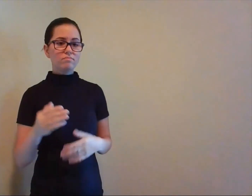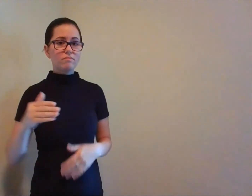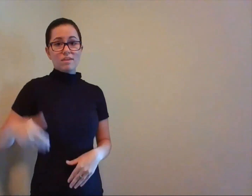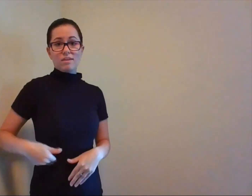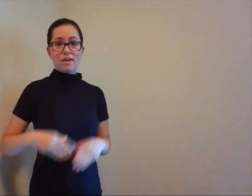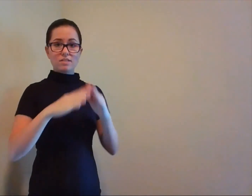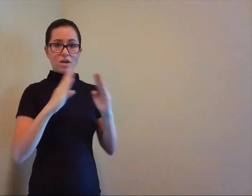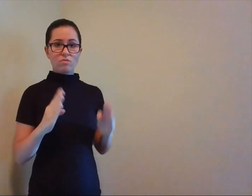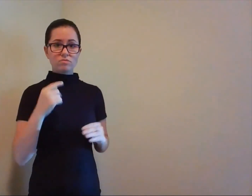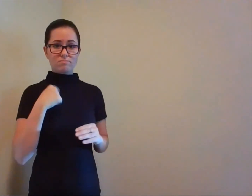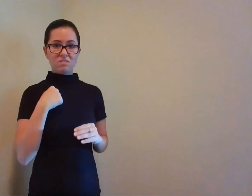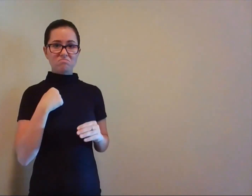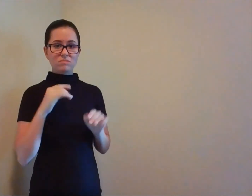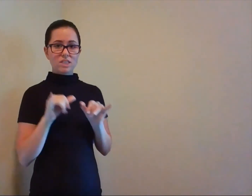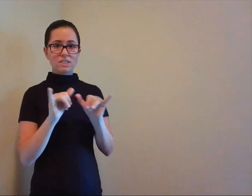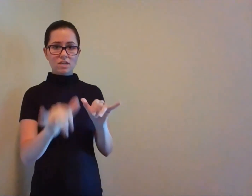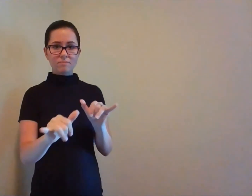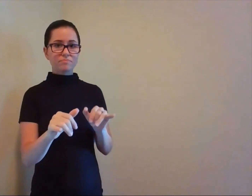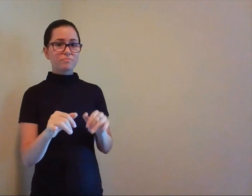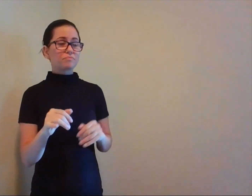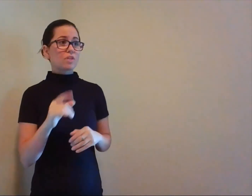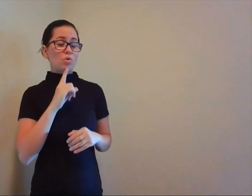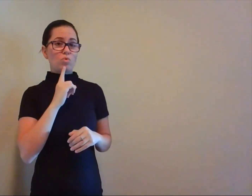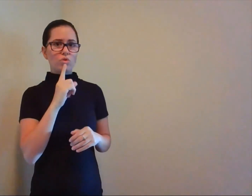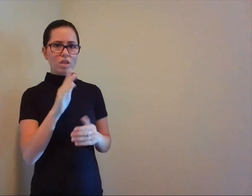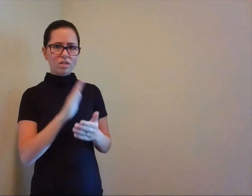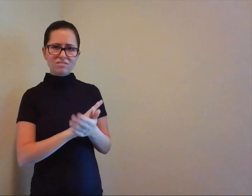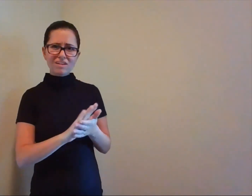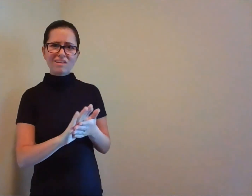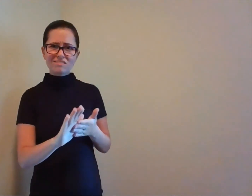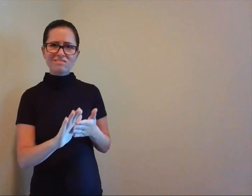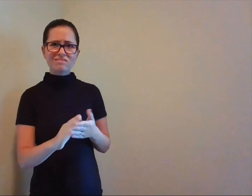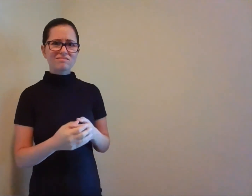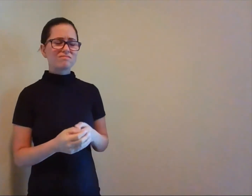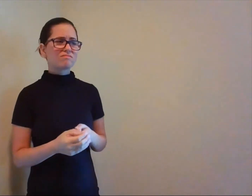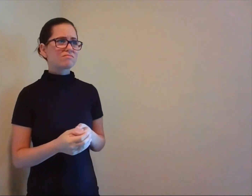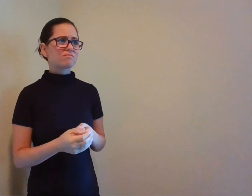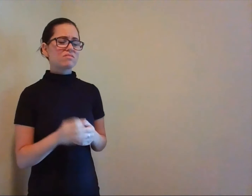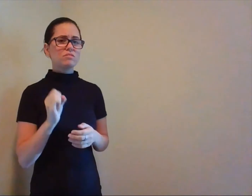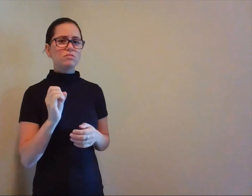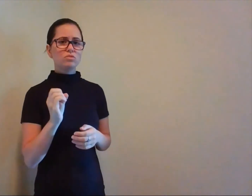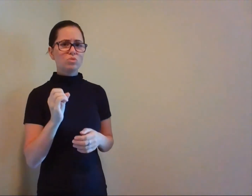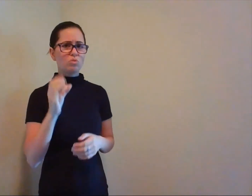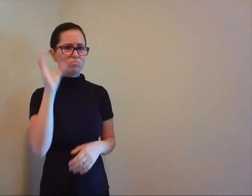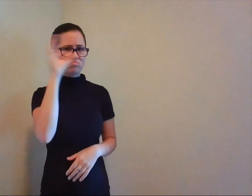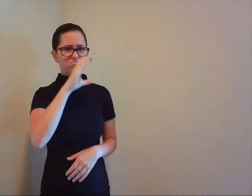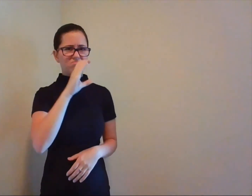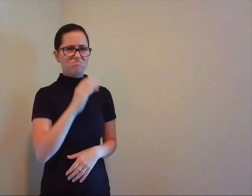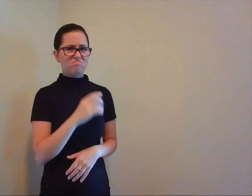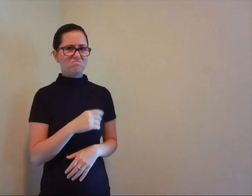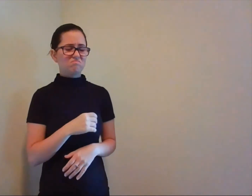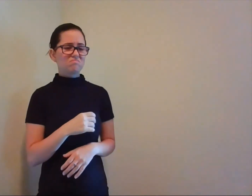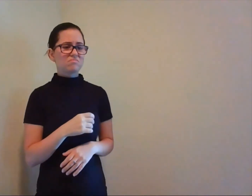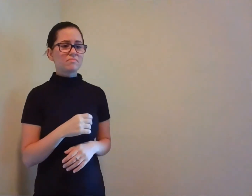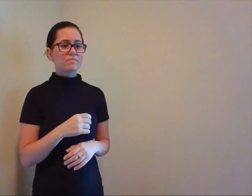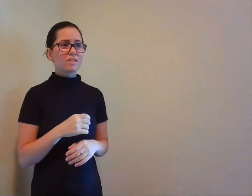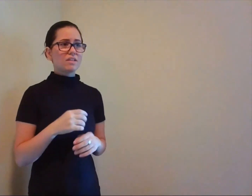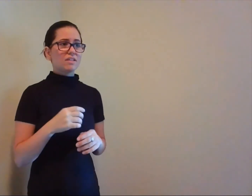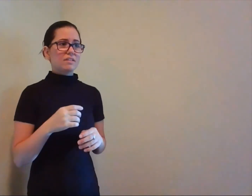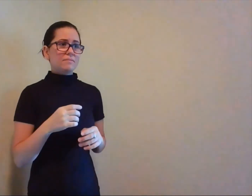mean, on one hand, it was creepy. On the other hand, it provided like complete privacy on either side, because these mansions that were looming over us, and like all the